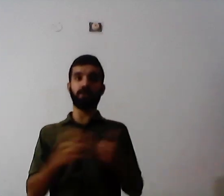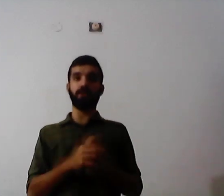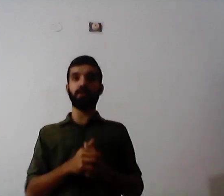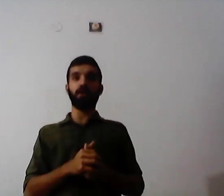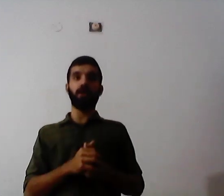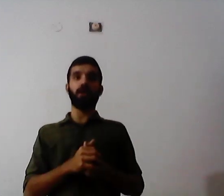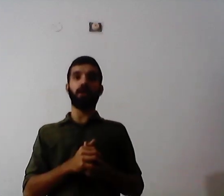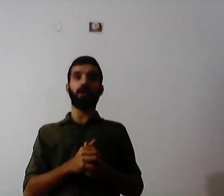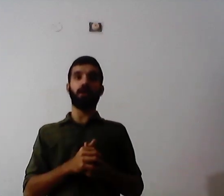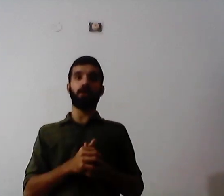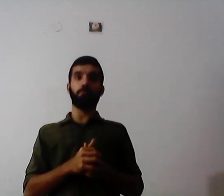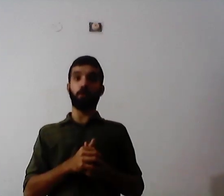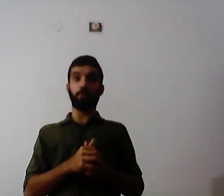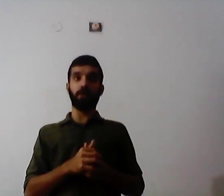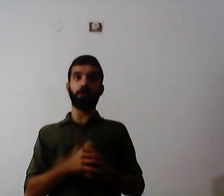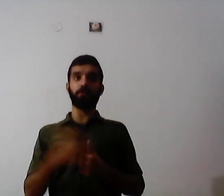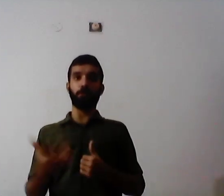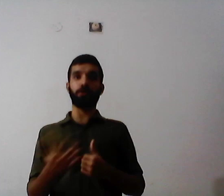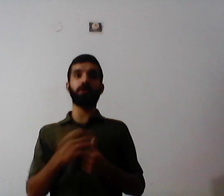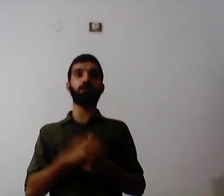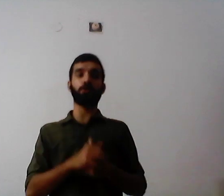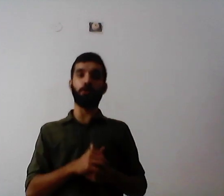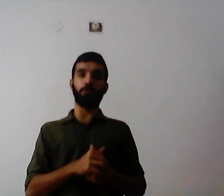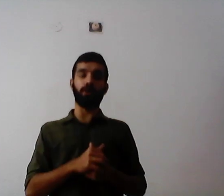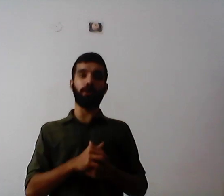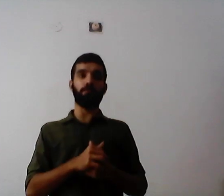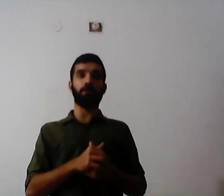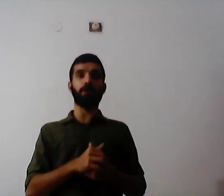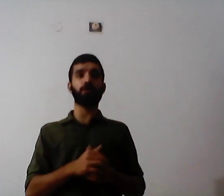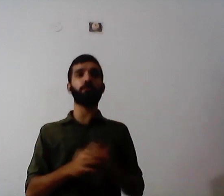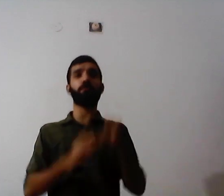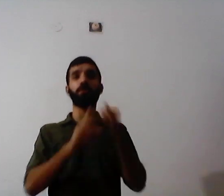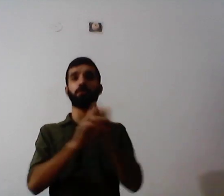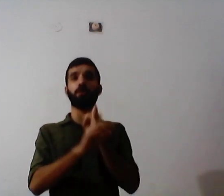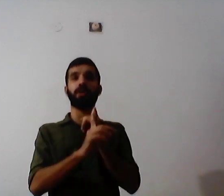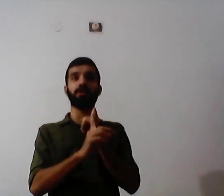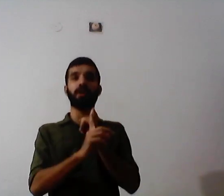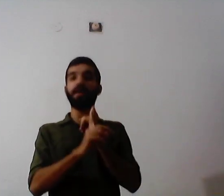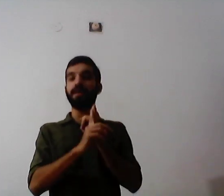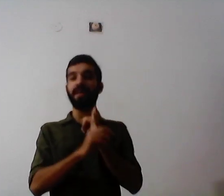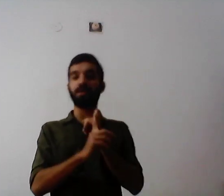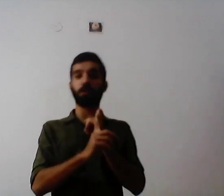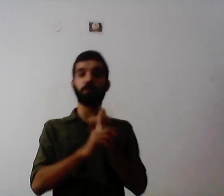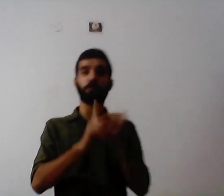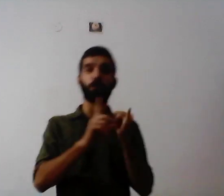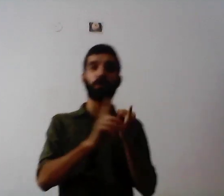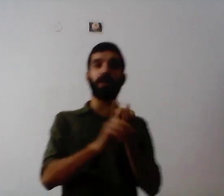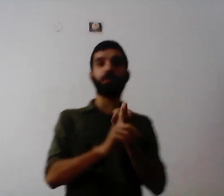this property of solution solubility. Okay, so first one is nature of solute and solvent.